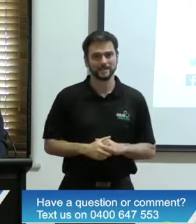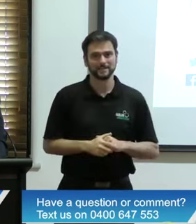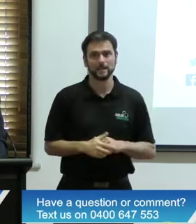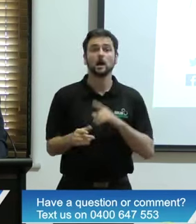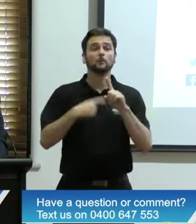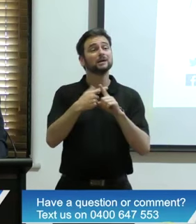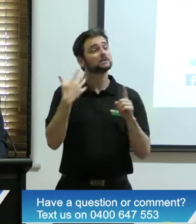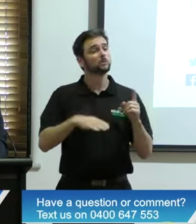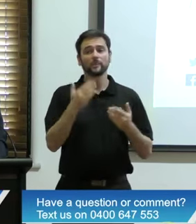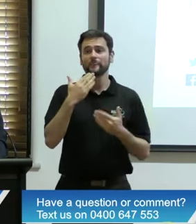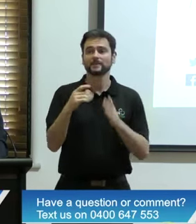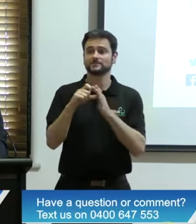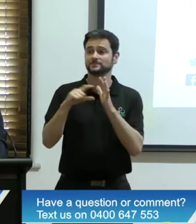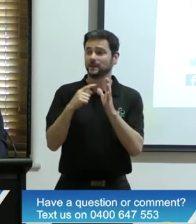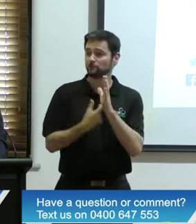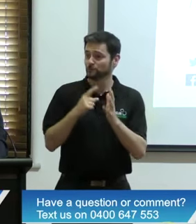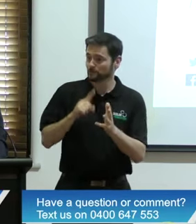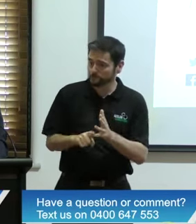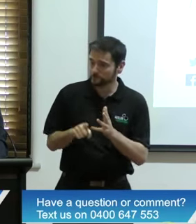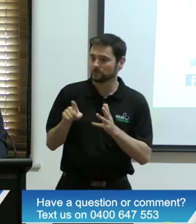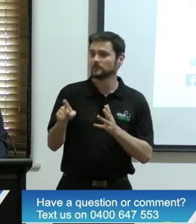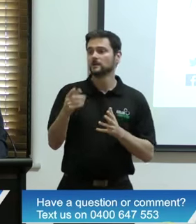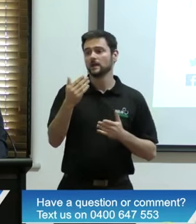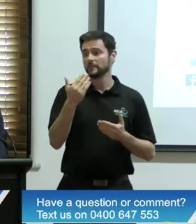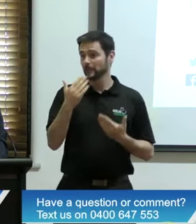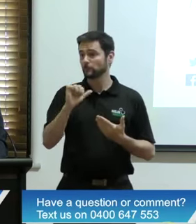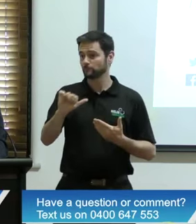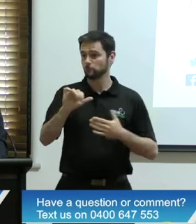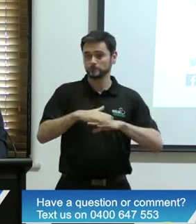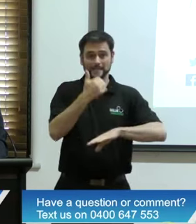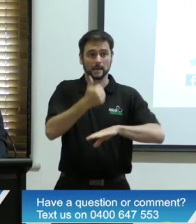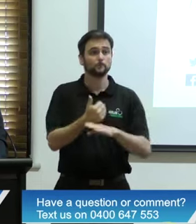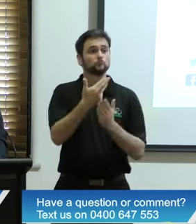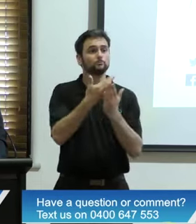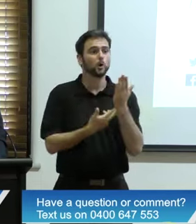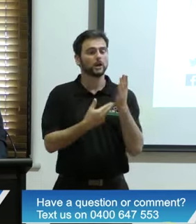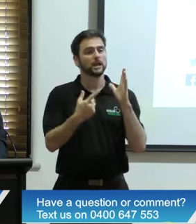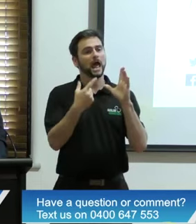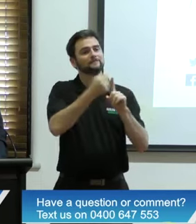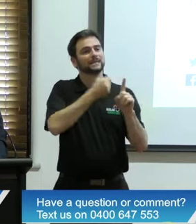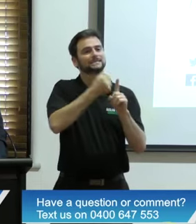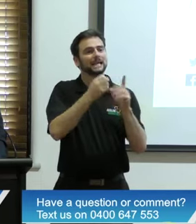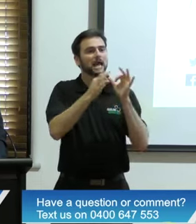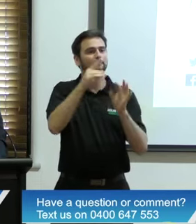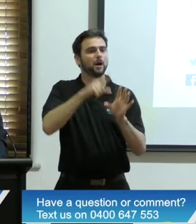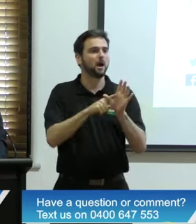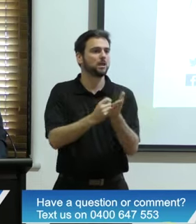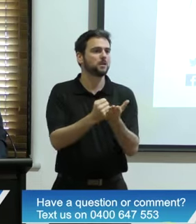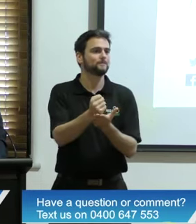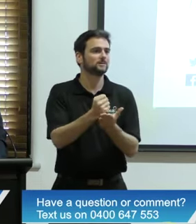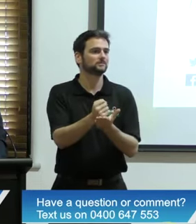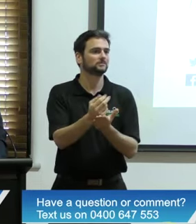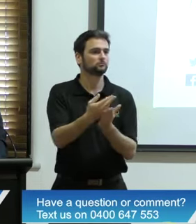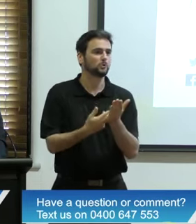Daru for pulling together the Advocacy by the Numbers report. I think that will provide a really solid evidence base